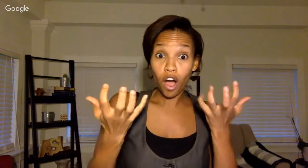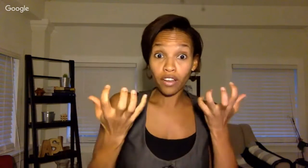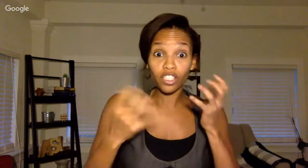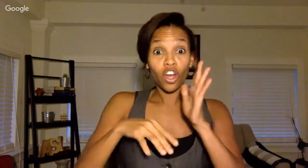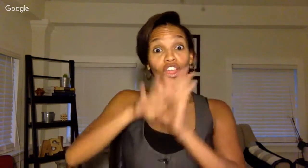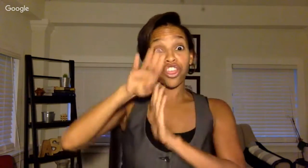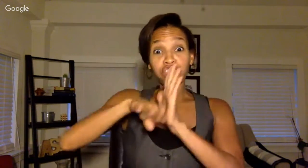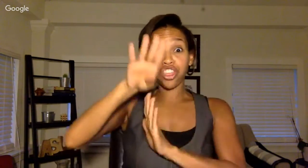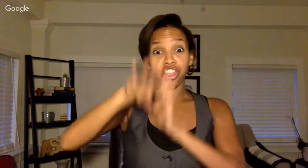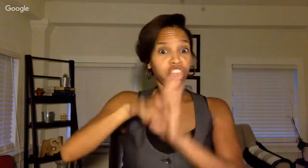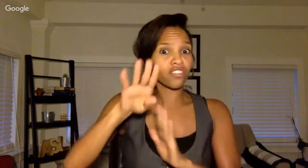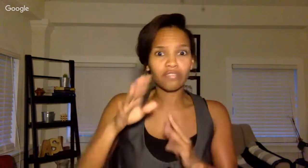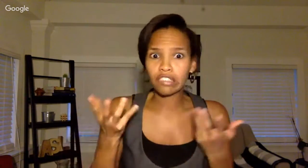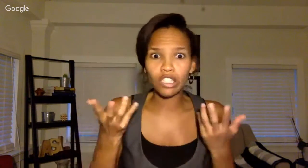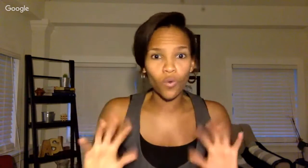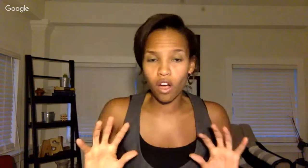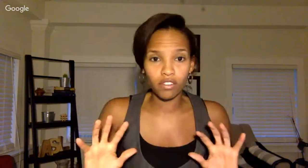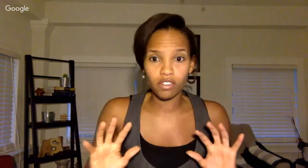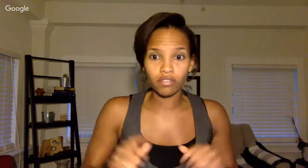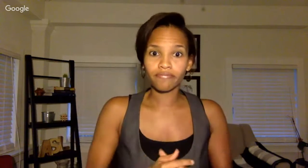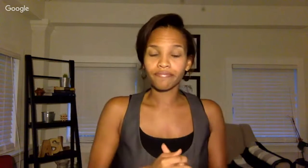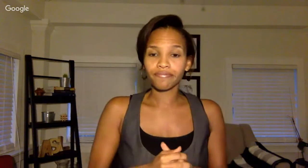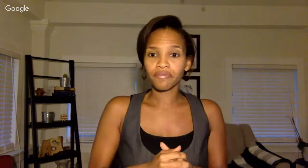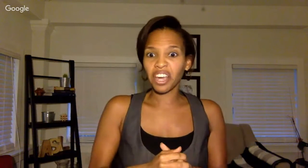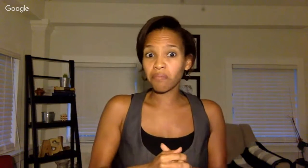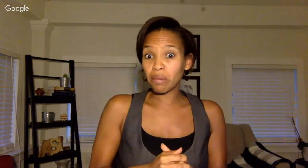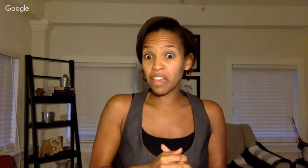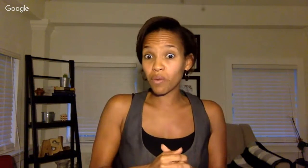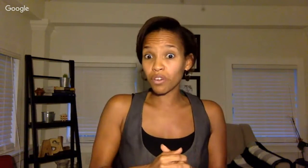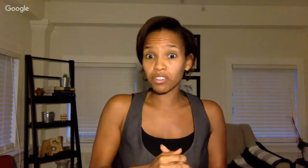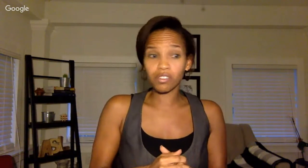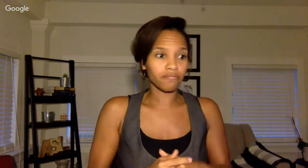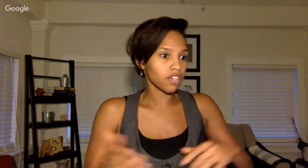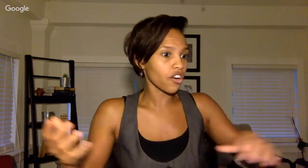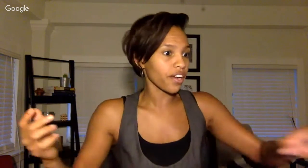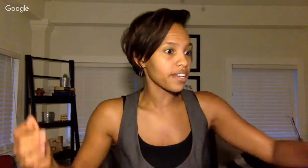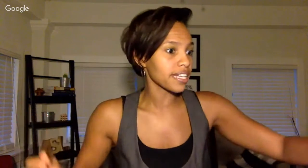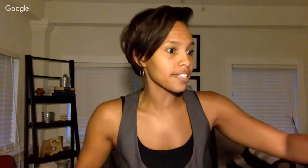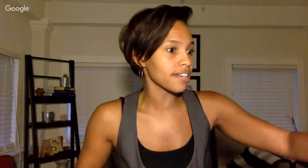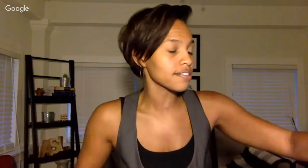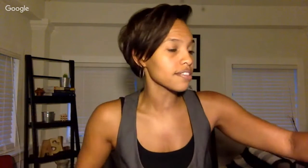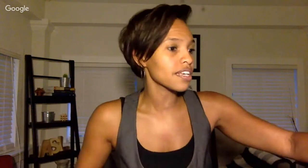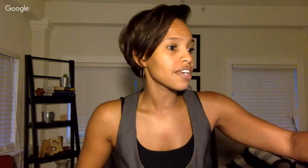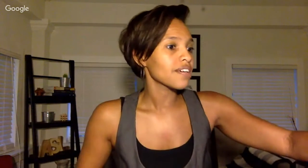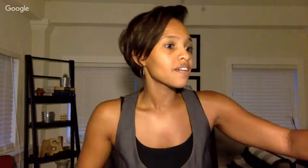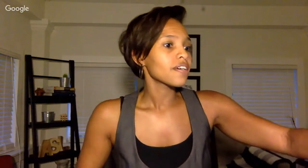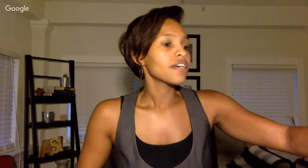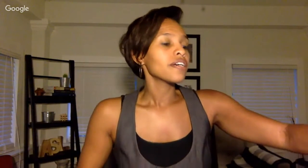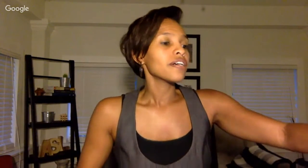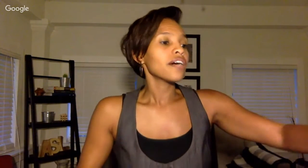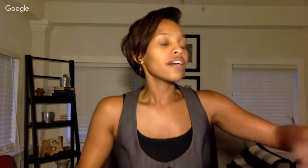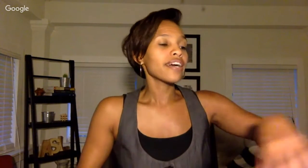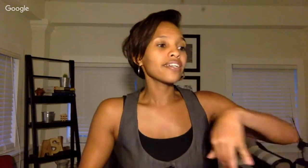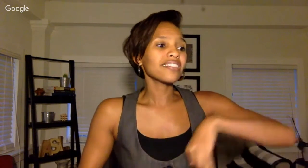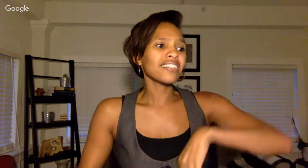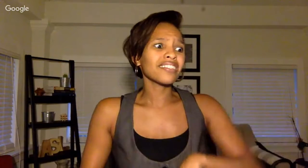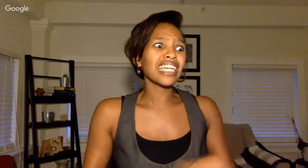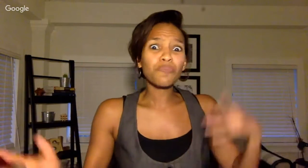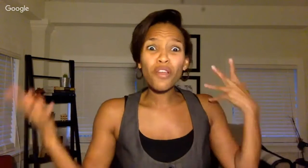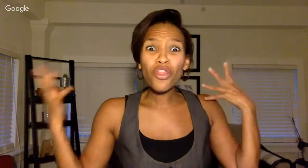want, don't want. Okay, maybe that works. All right, next sentence. Next sentence is, it's been